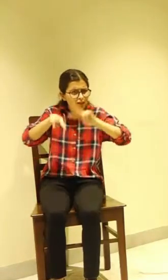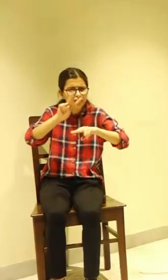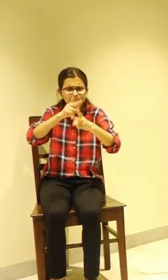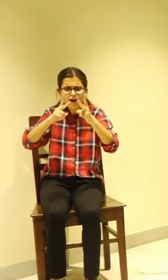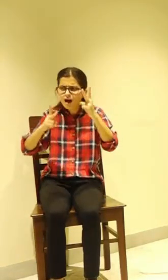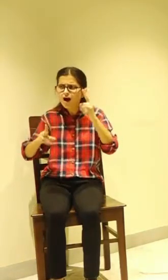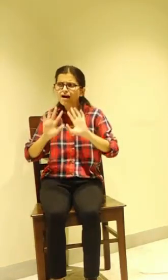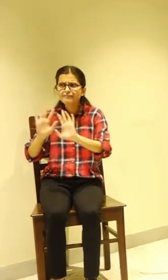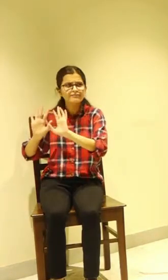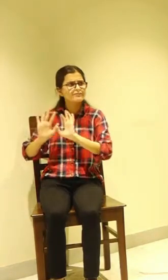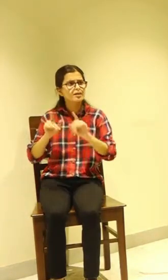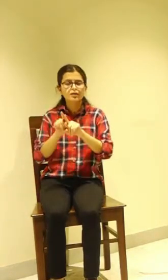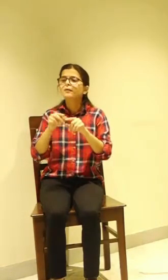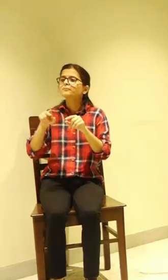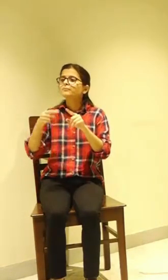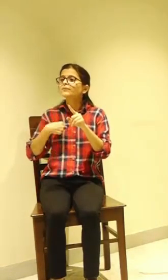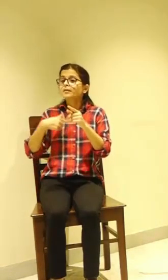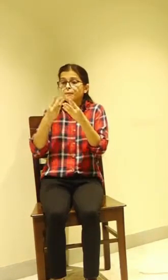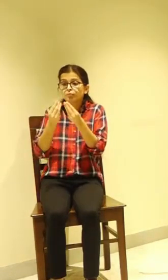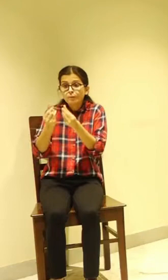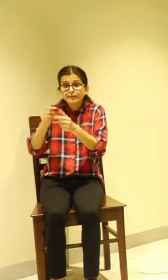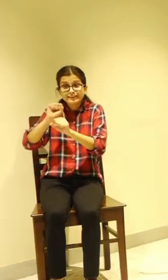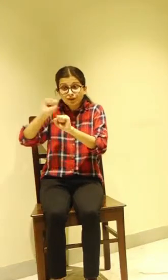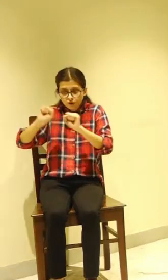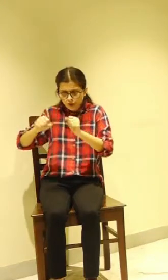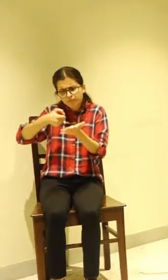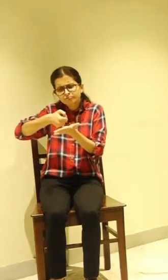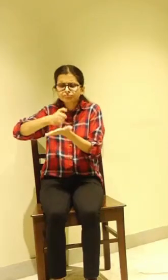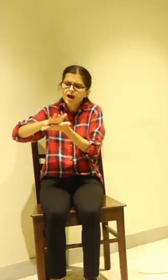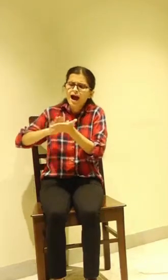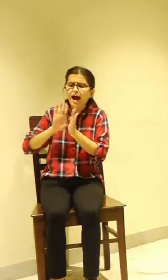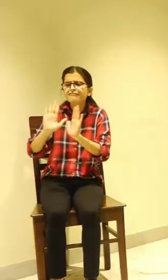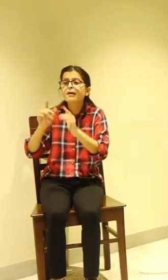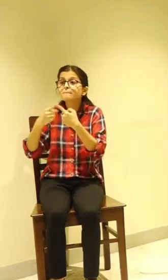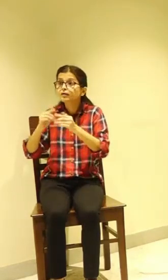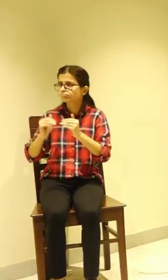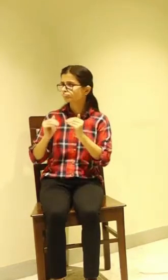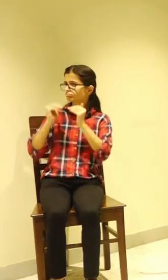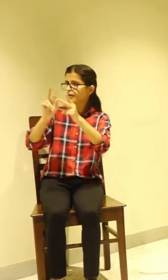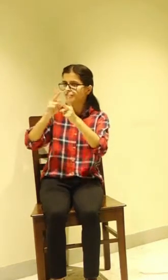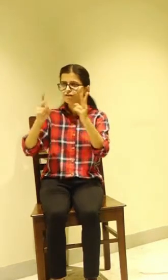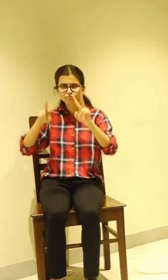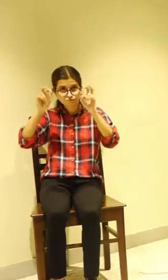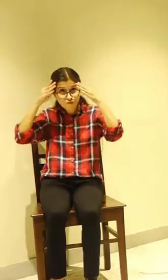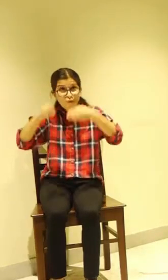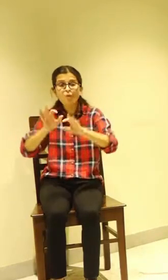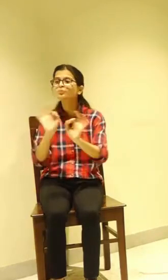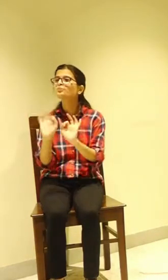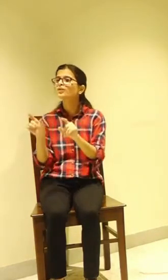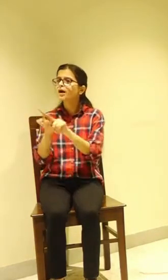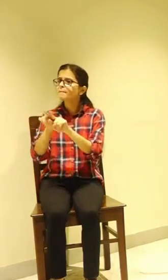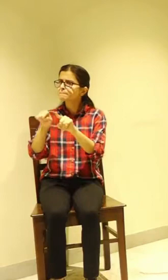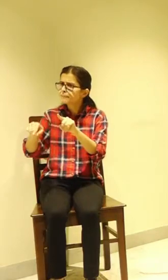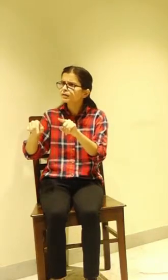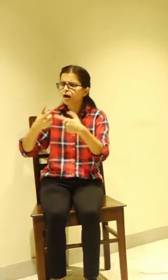things, whether the taking away of property is being done on reasonable grounds. So the very thing that they were afraid of, that the Constituent Assembly